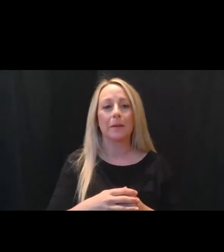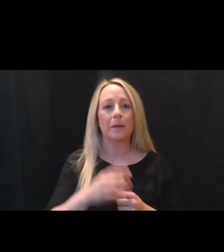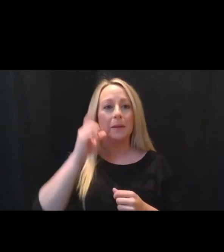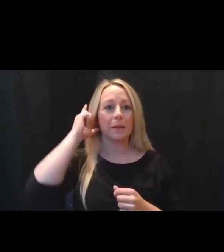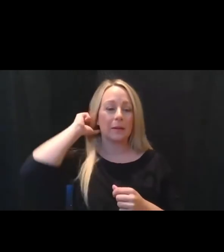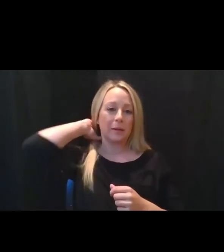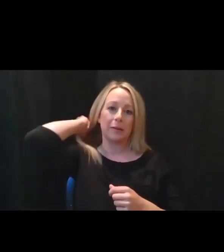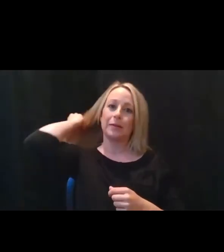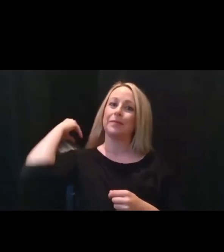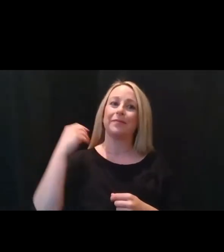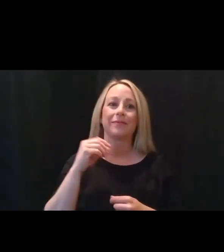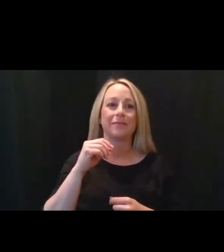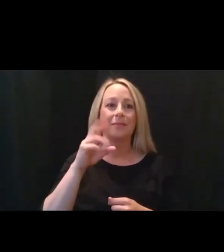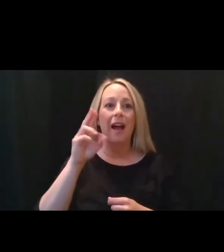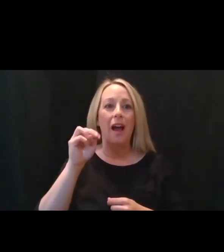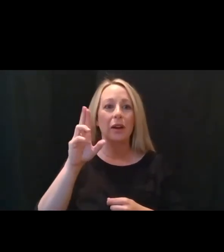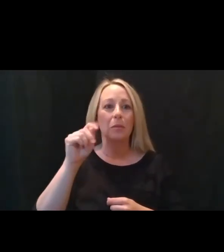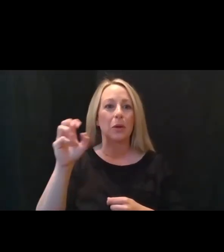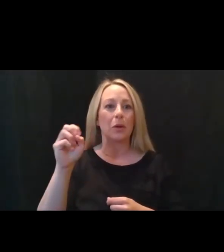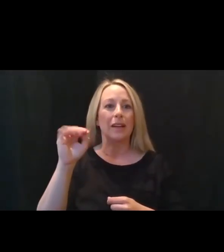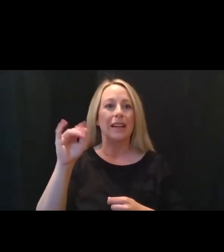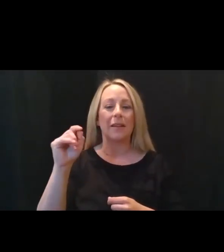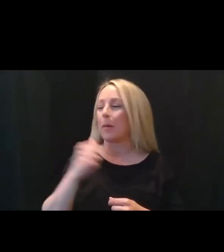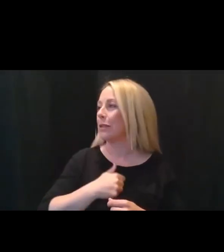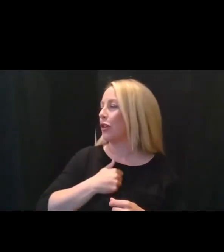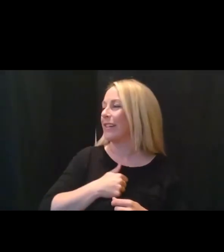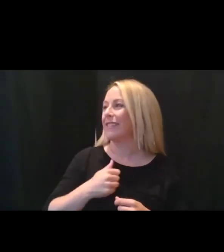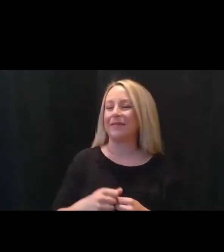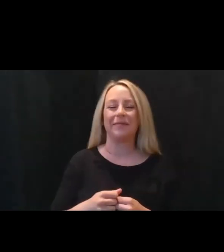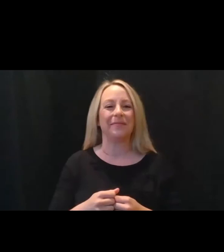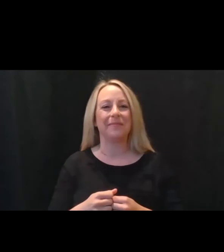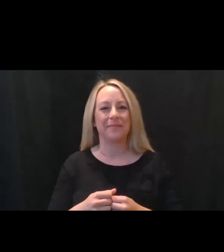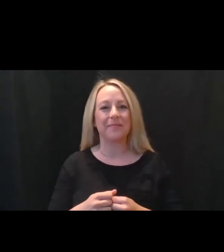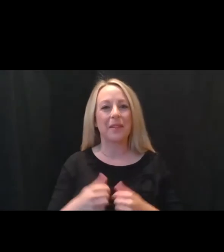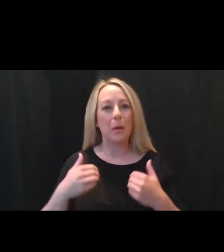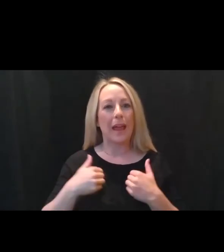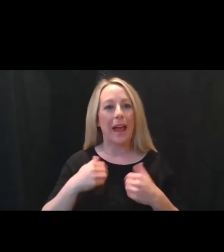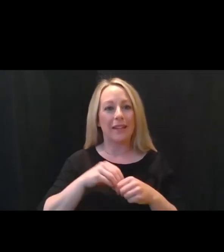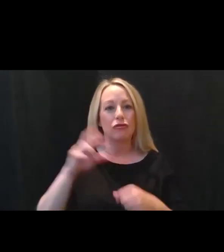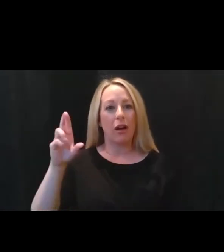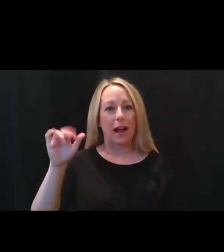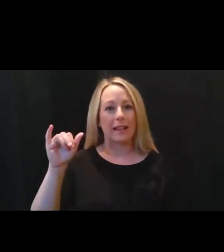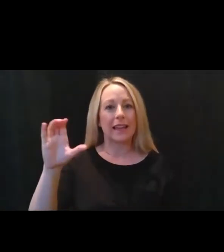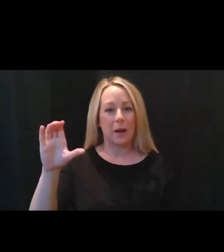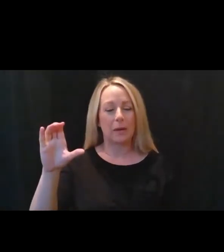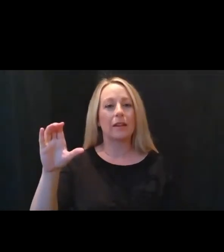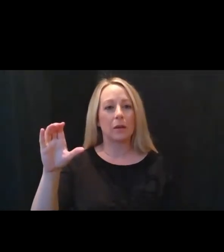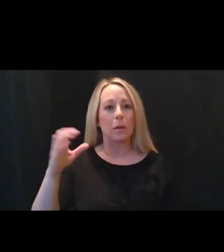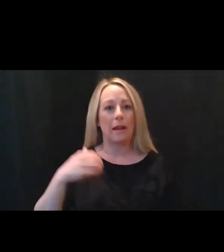Can you unmute, Nita? Thank you. So sorry about that. We do have in Rock Island County, we have